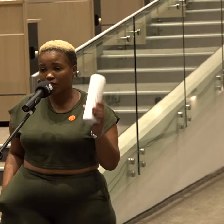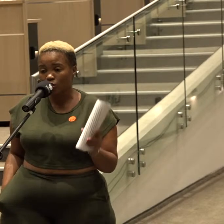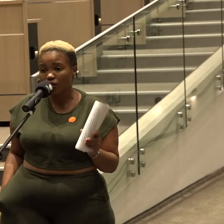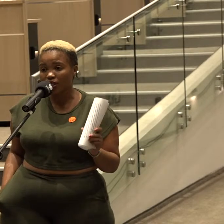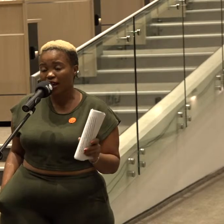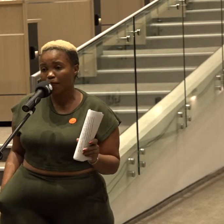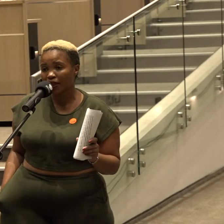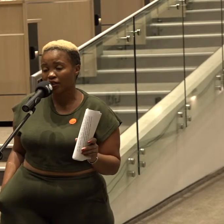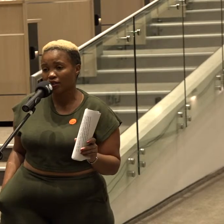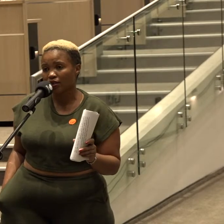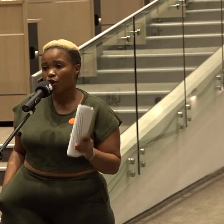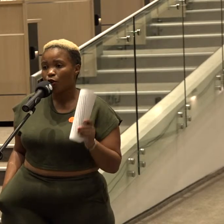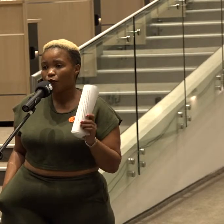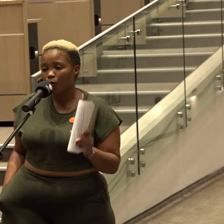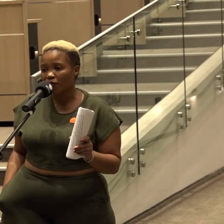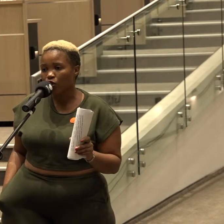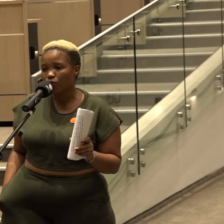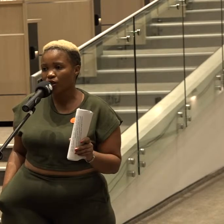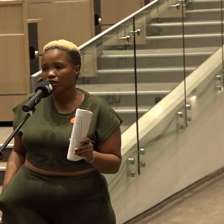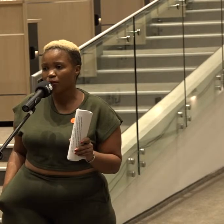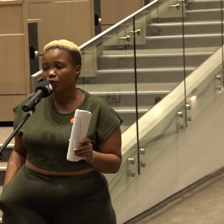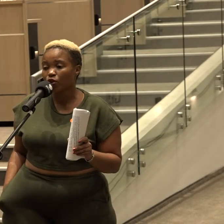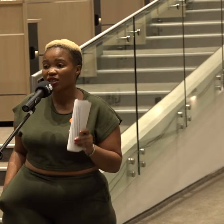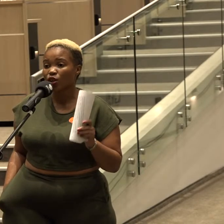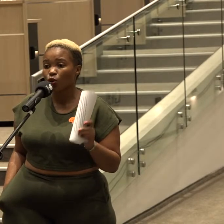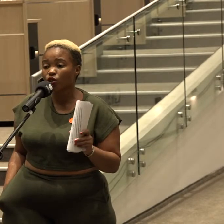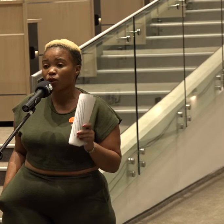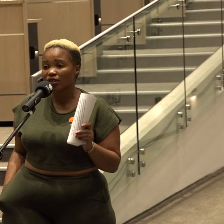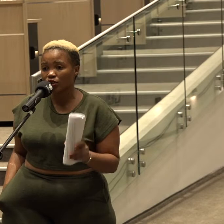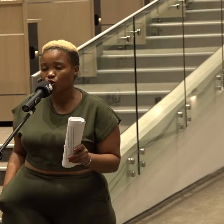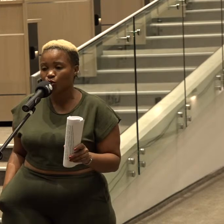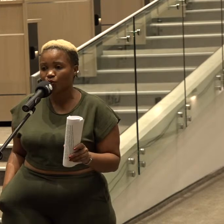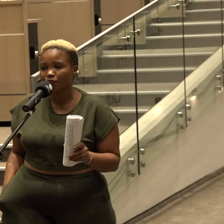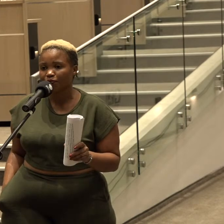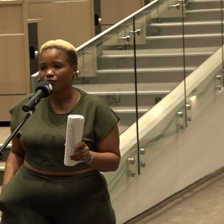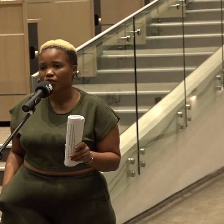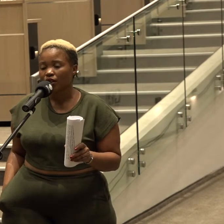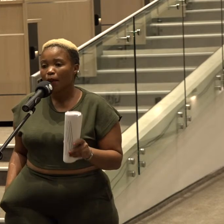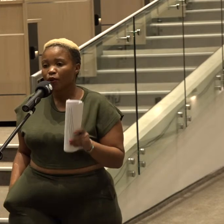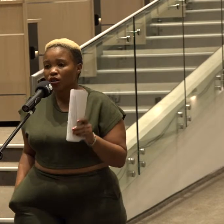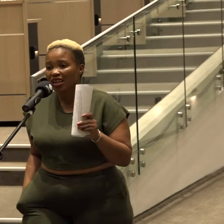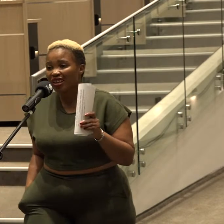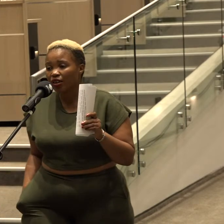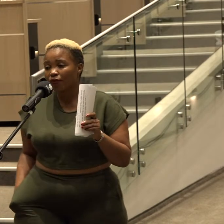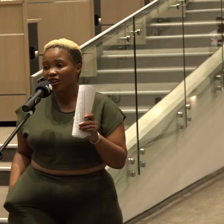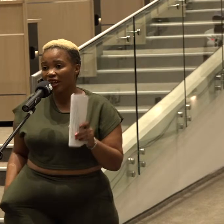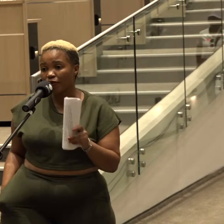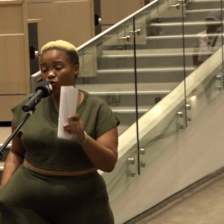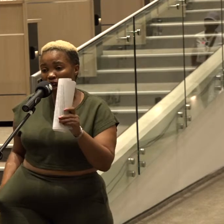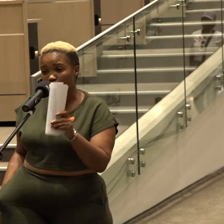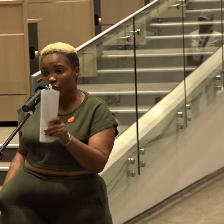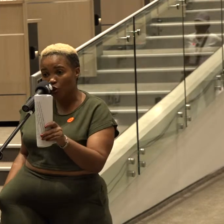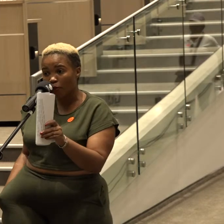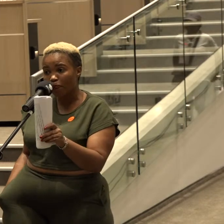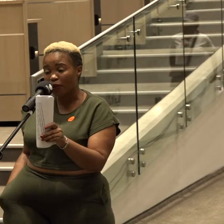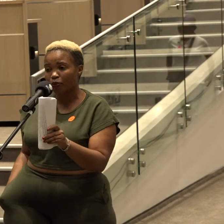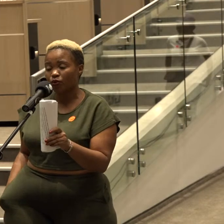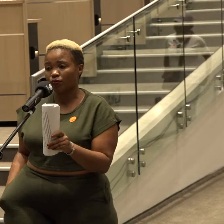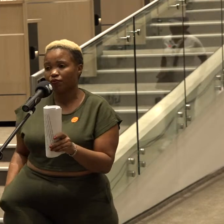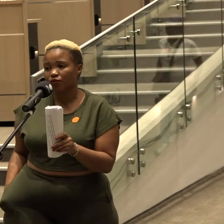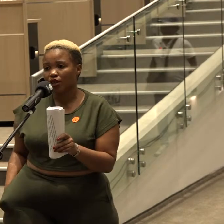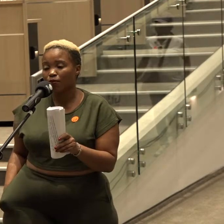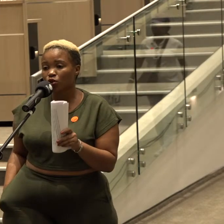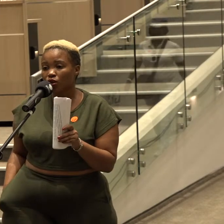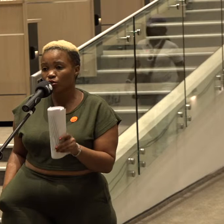security companies from the community because they're going to assist you because at the end of the day if you come with your